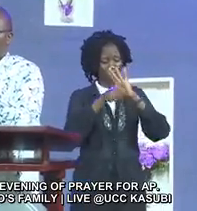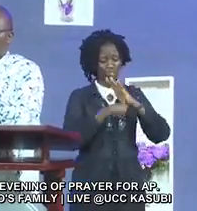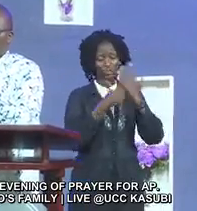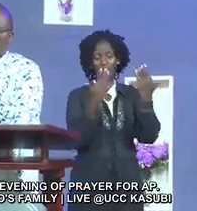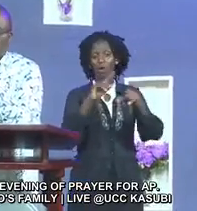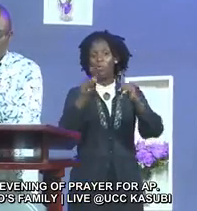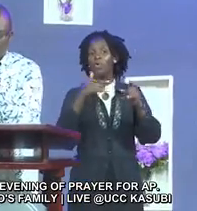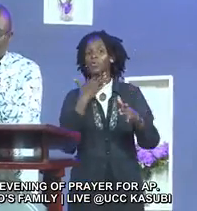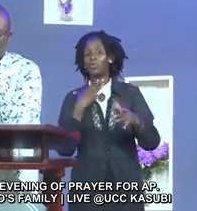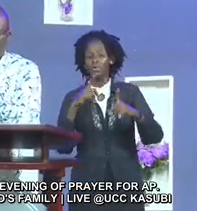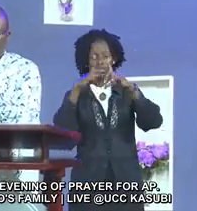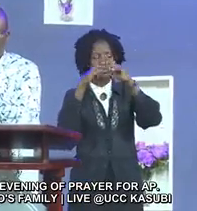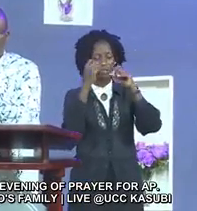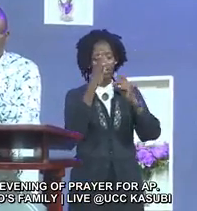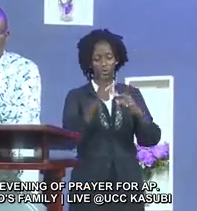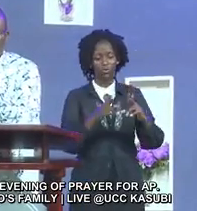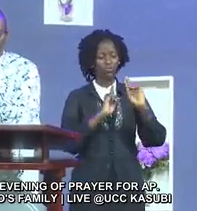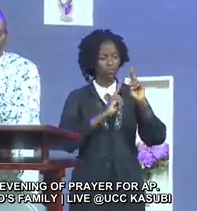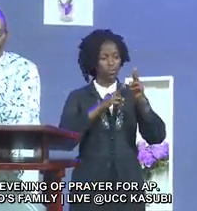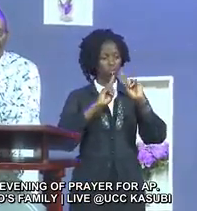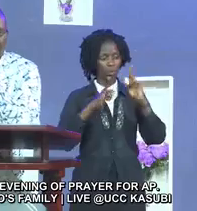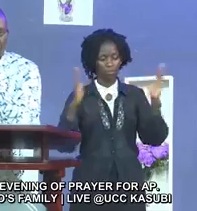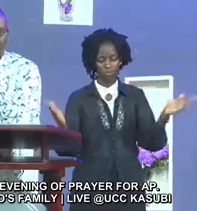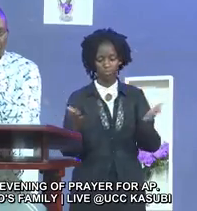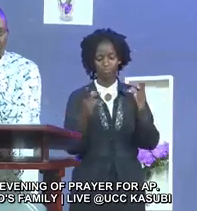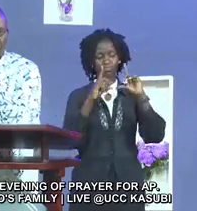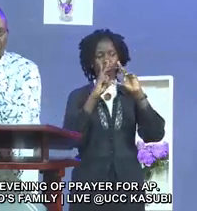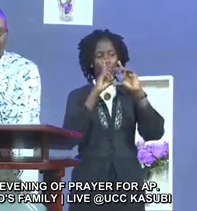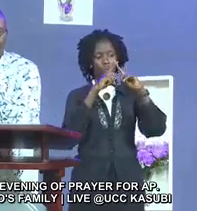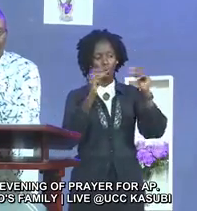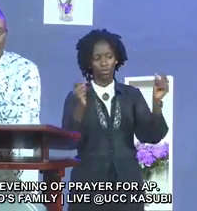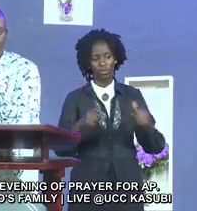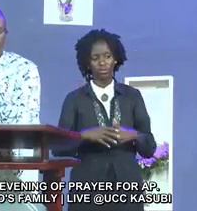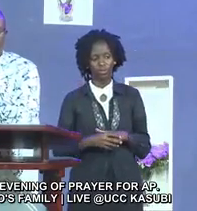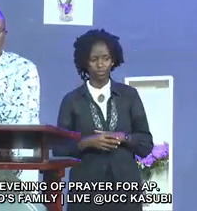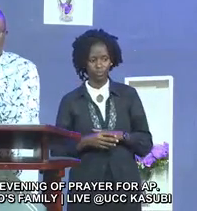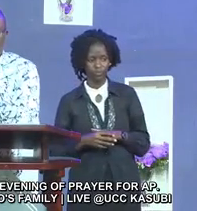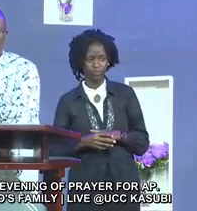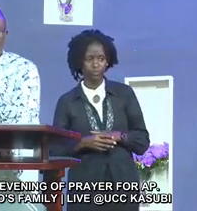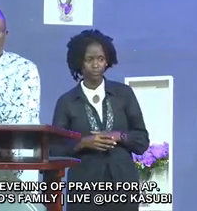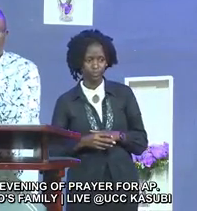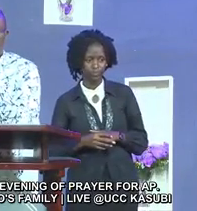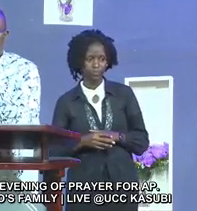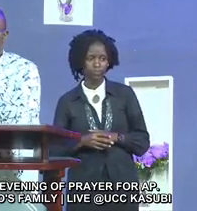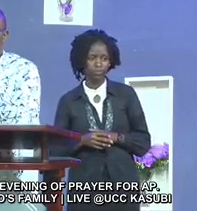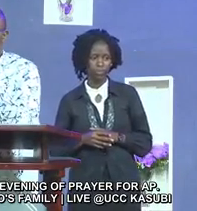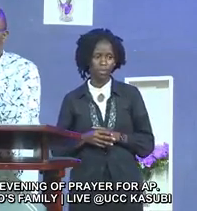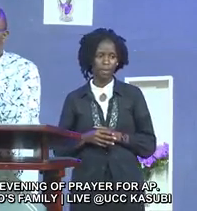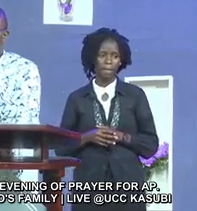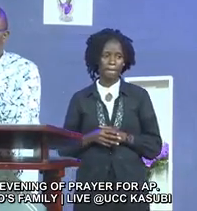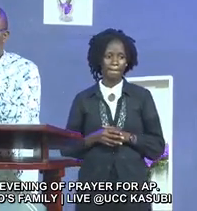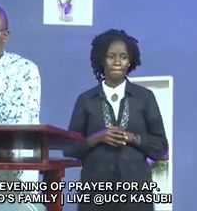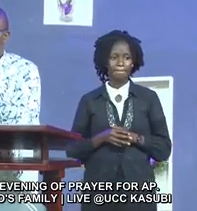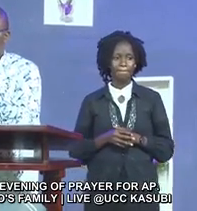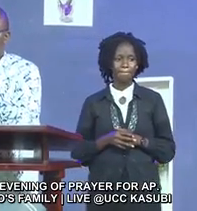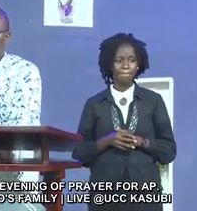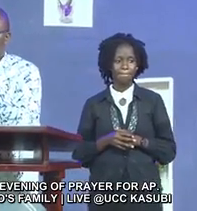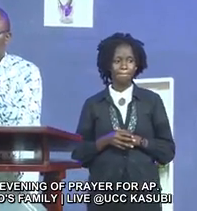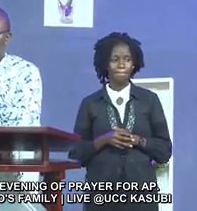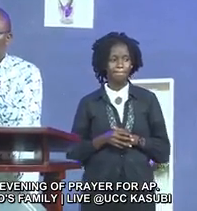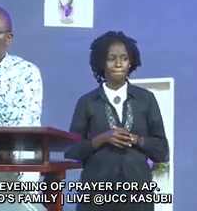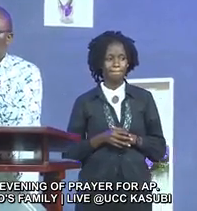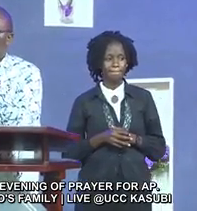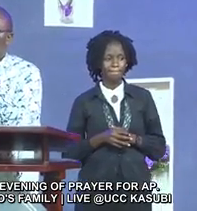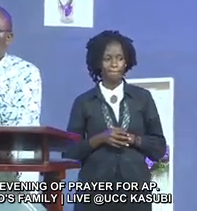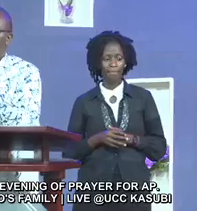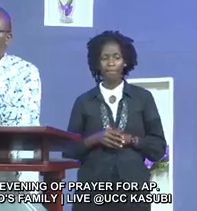bigambo byasuubi There are some testimonies that don't work at this time. At such a moment, we need words of courage and to